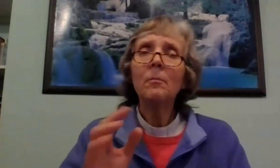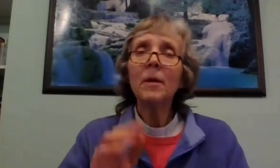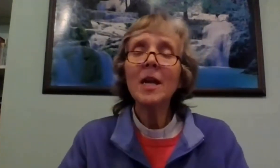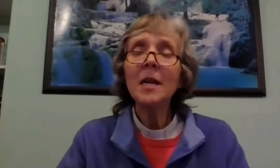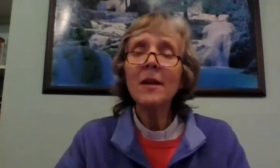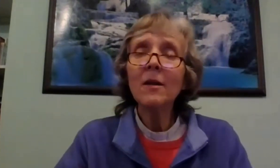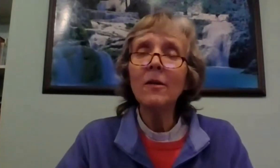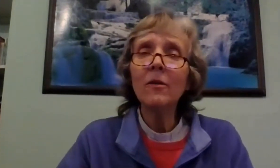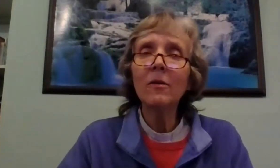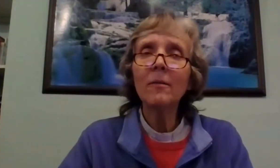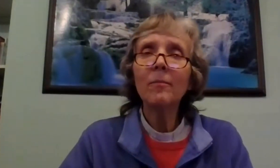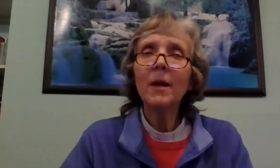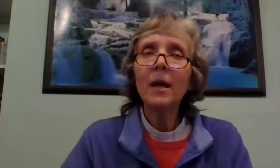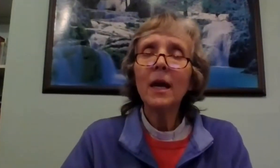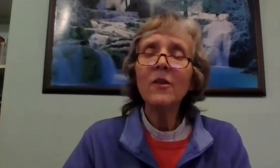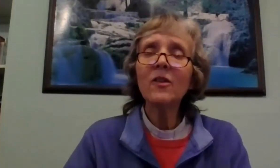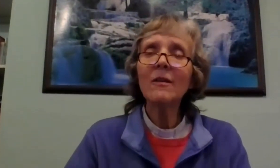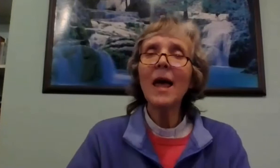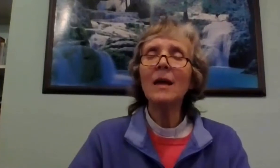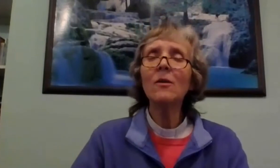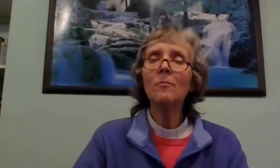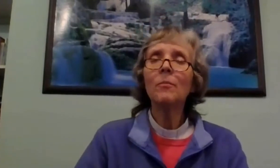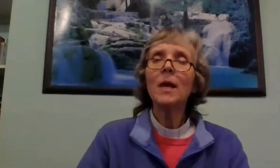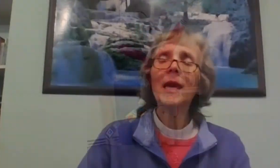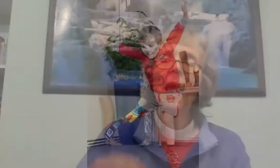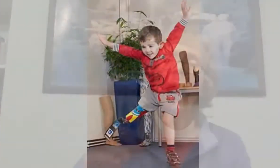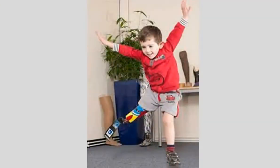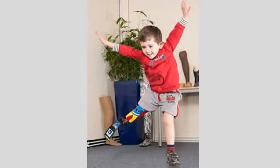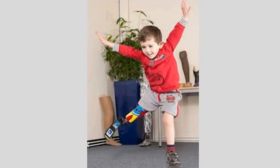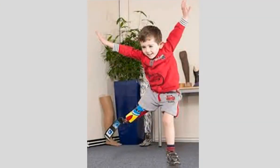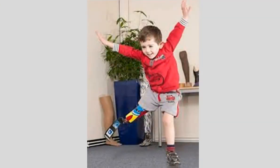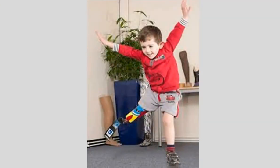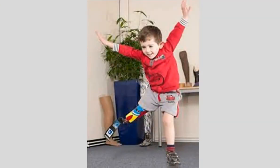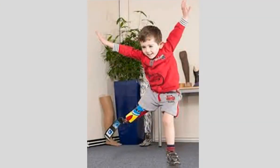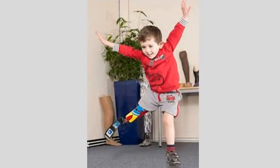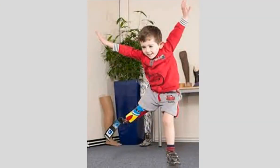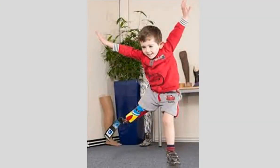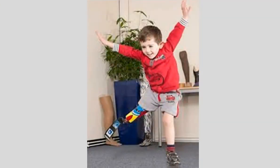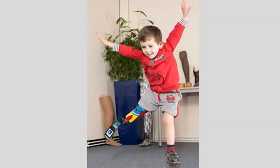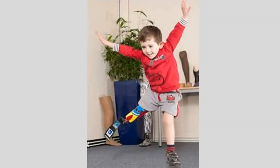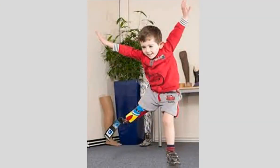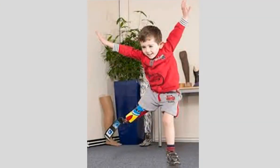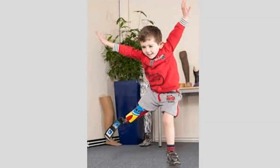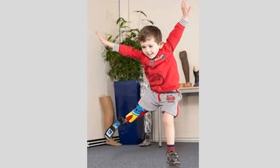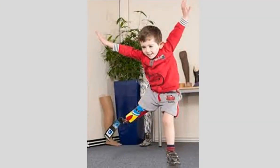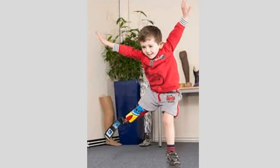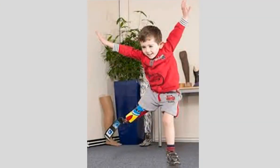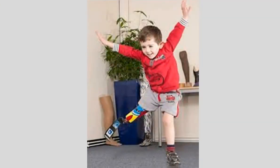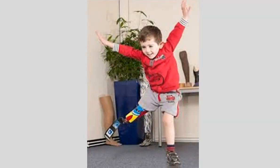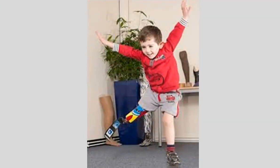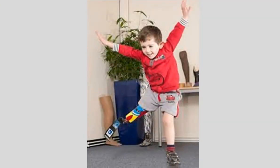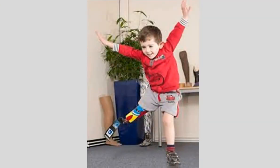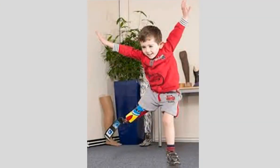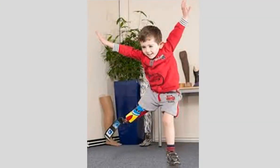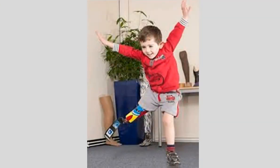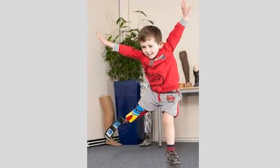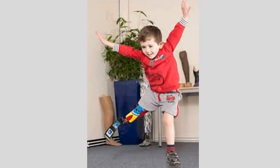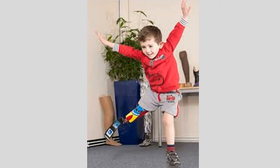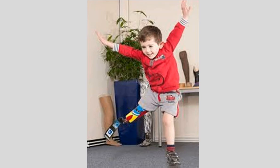he didn't. Instead, he had a new leg fitted that had a special blade on the end of